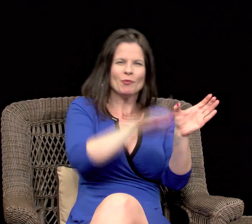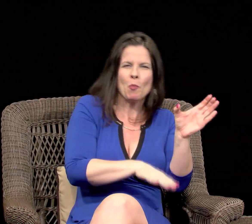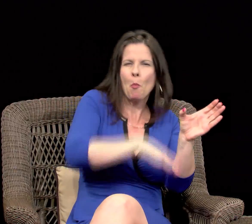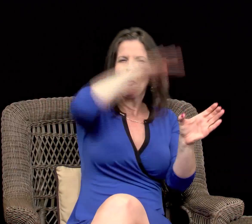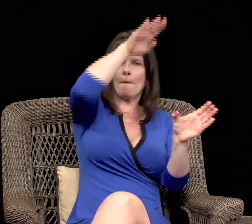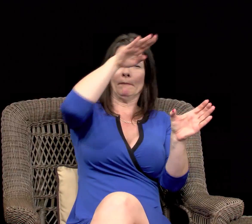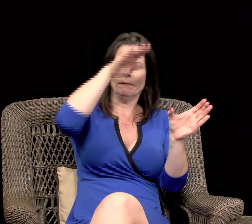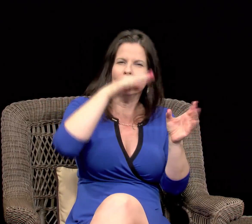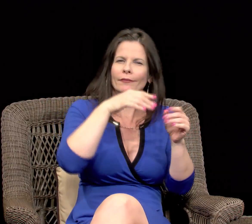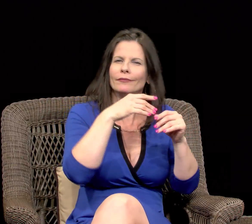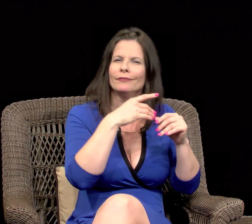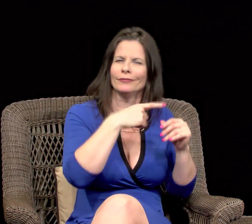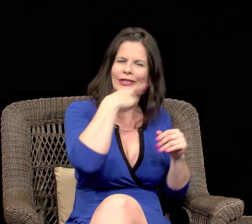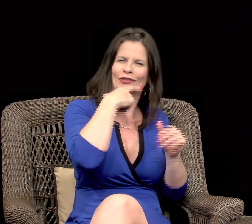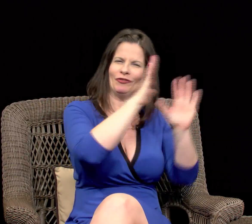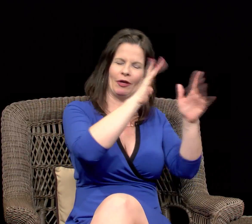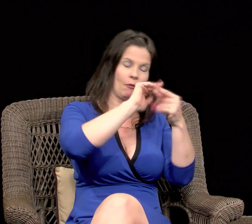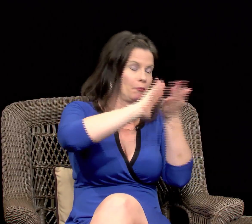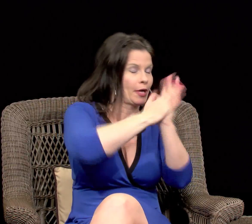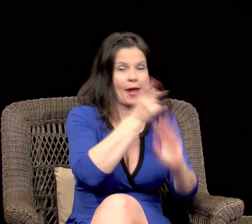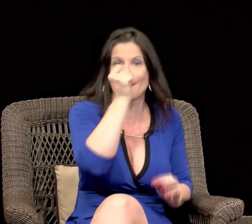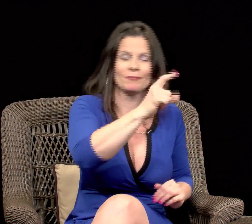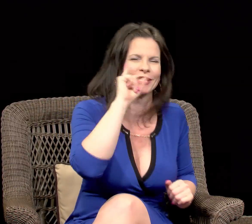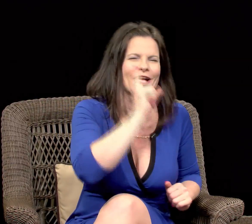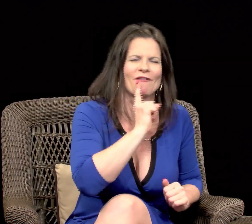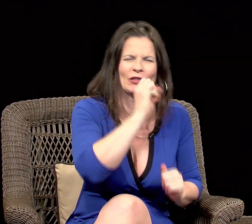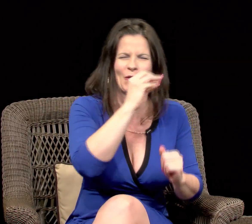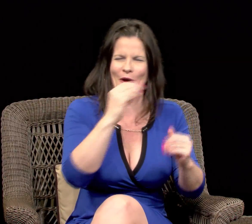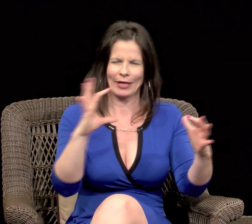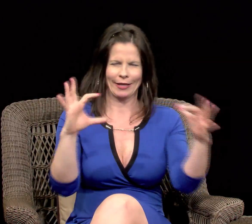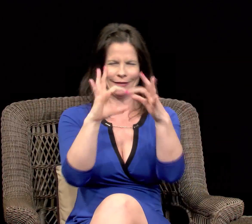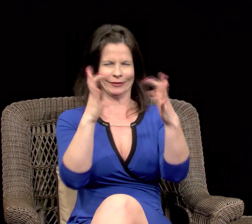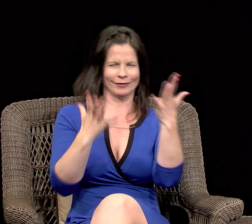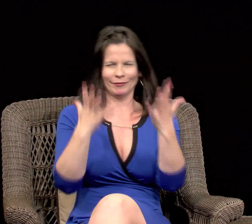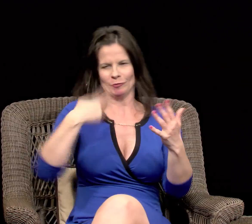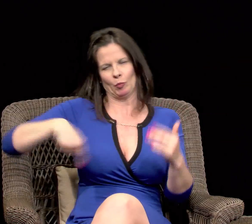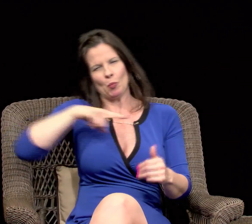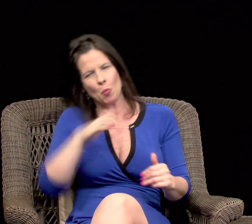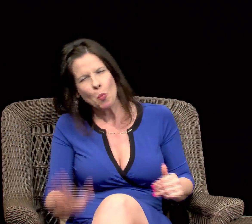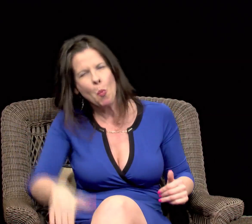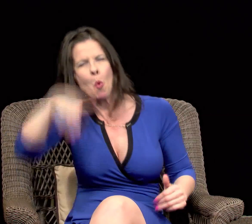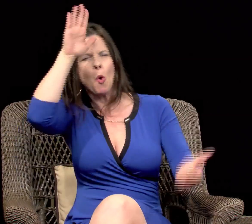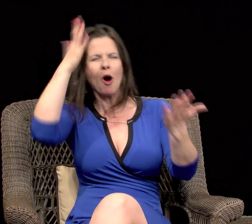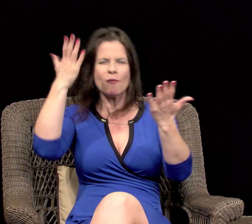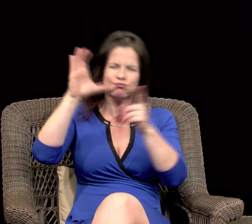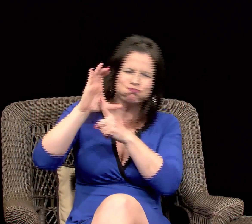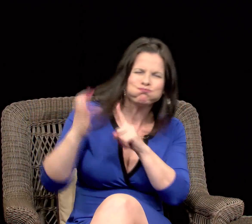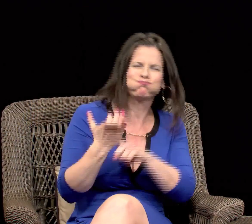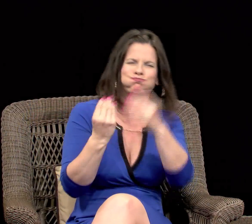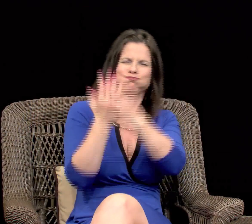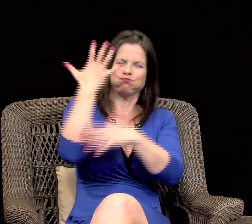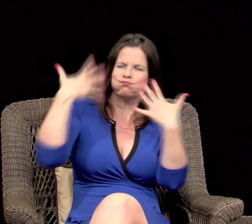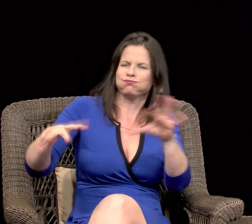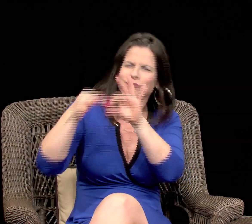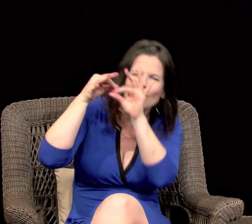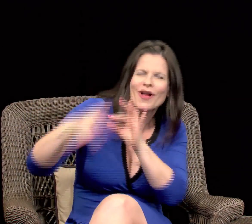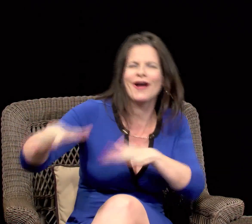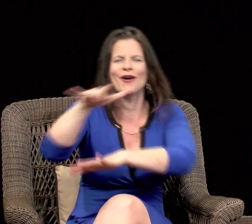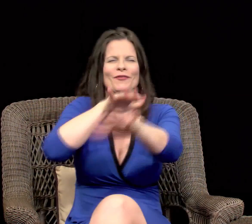connected culturally as ASL users are connected culturally to sign language. So she's more